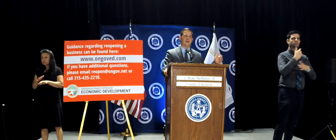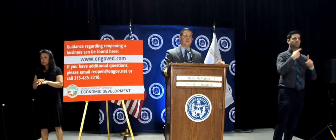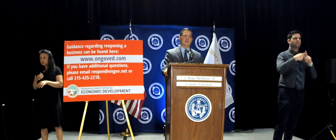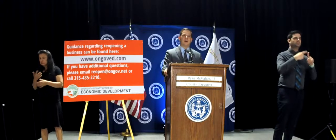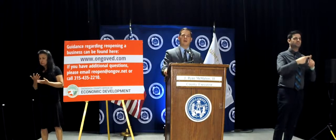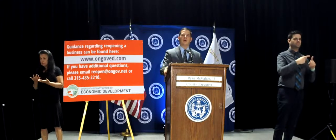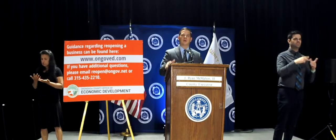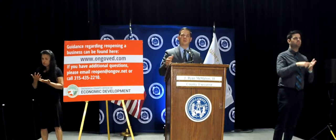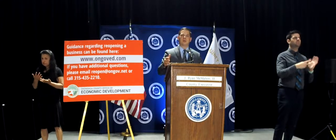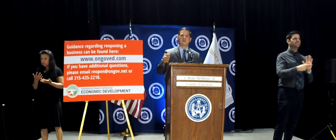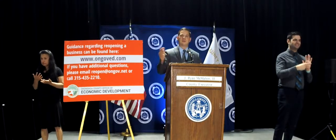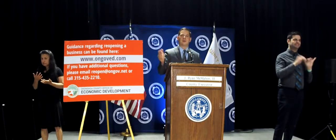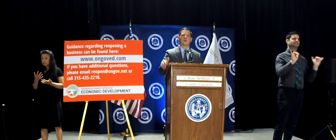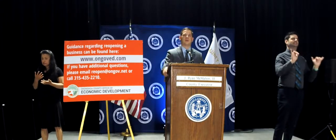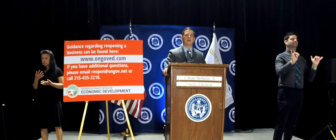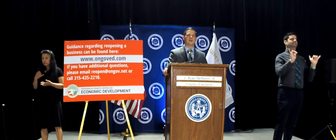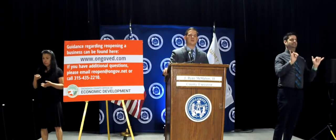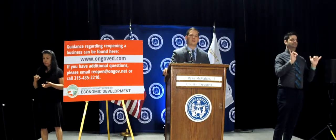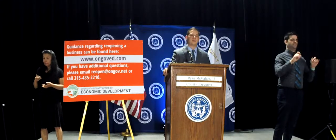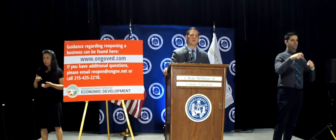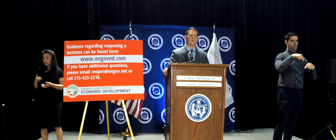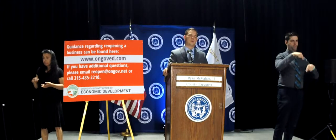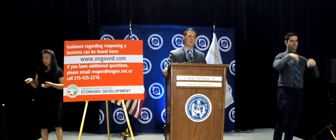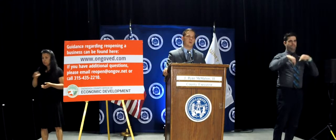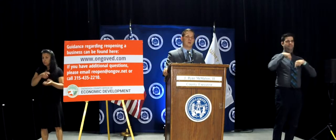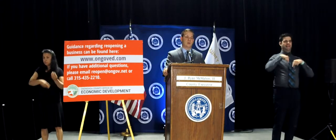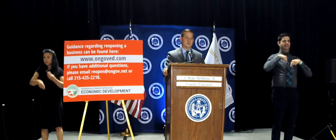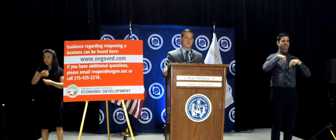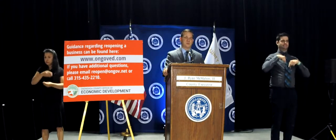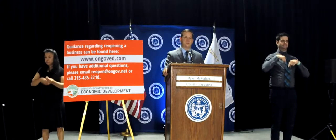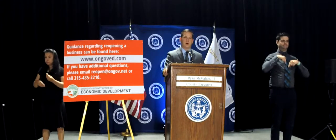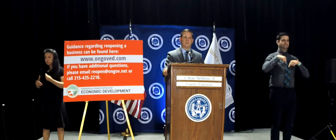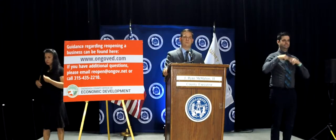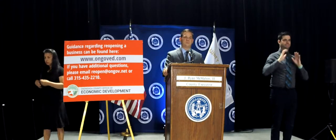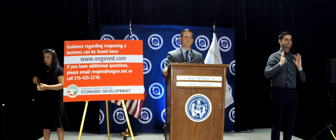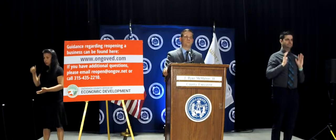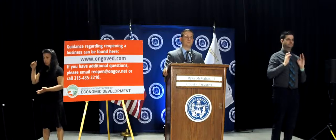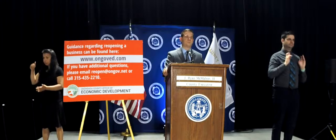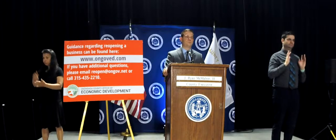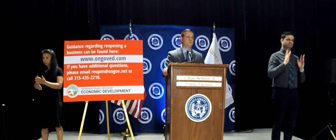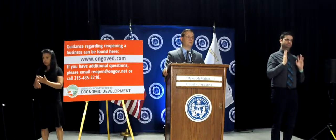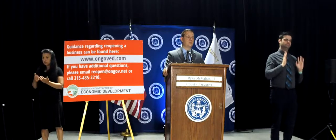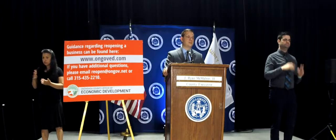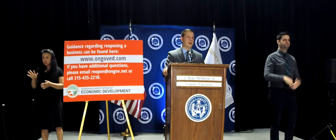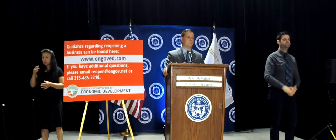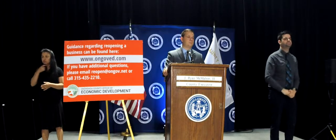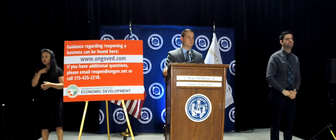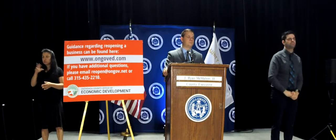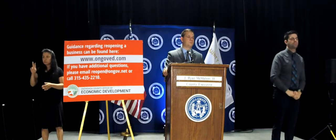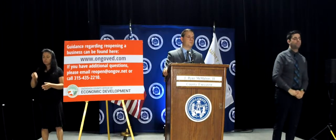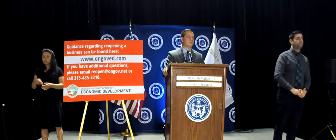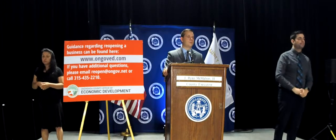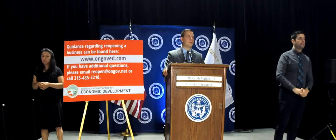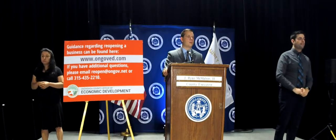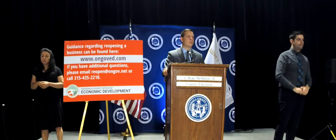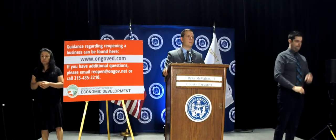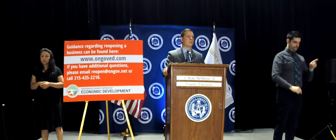a narrative that might hurt your business and hurt your industry too. So let's just be smart. Hey, Tom. Hi,